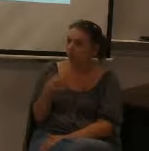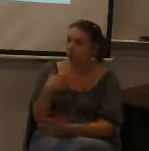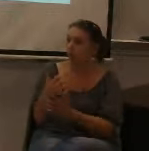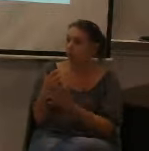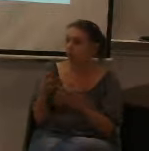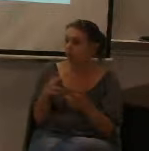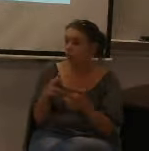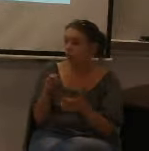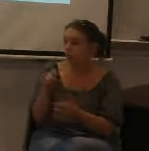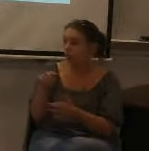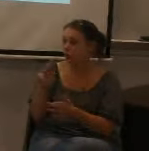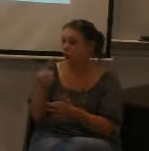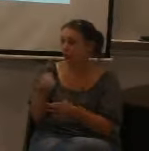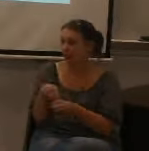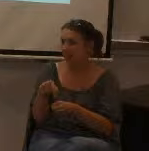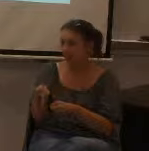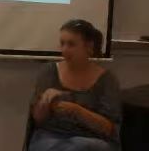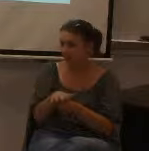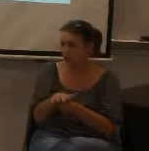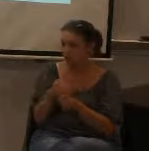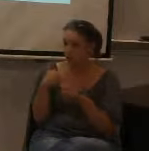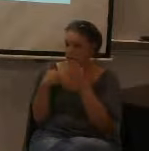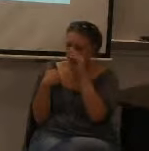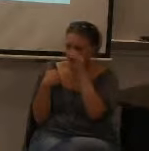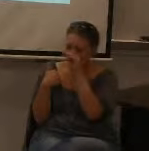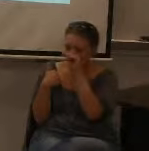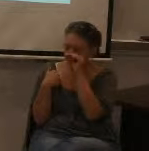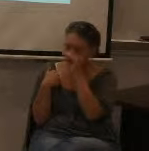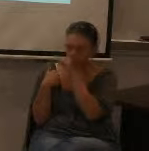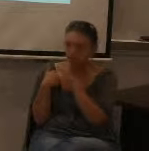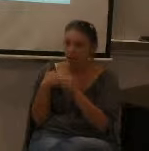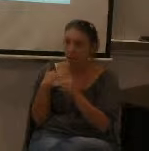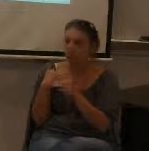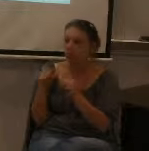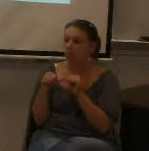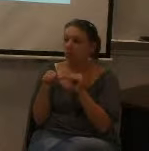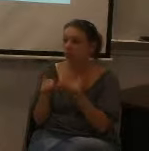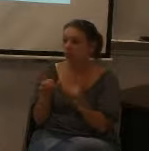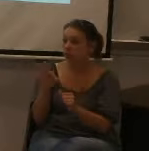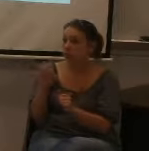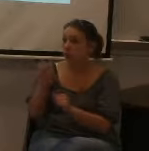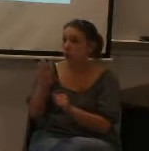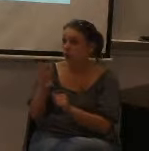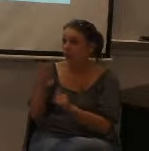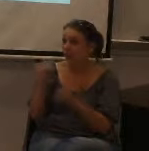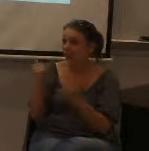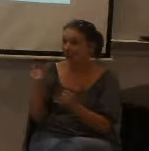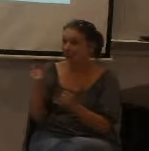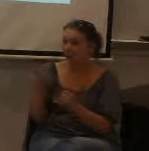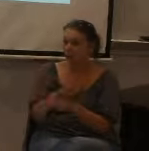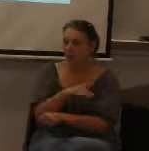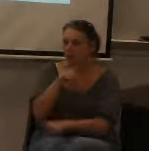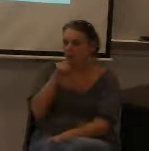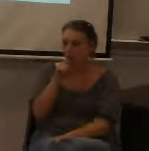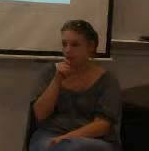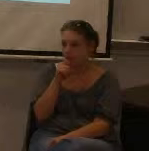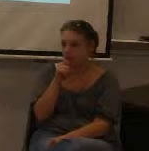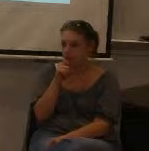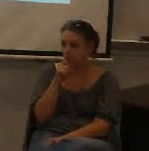rivers and streams out in this area that have historically had consistent flow that now are completely dry.